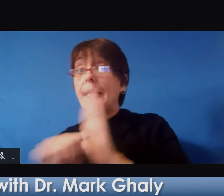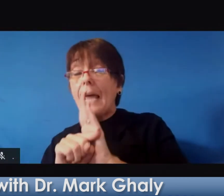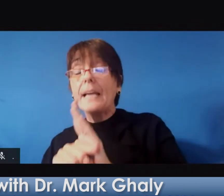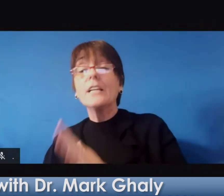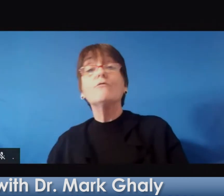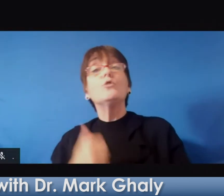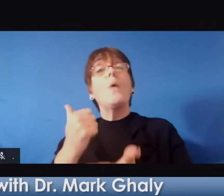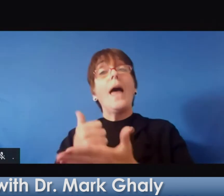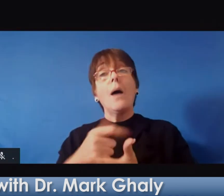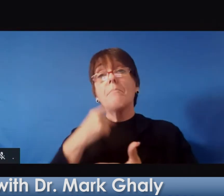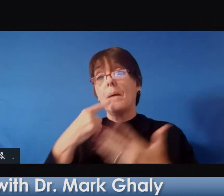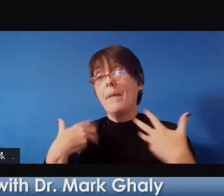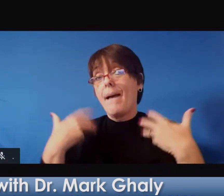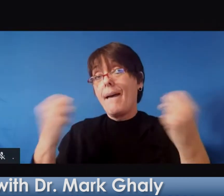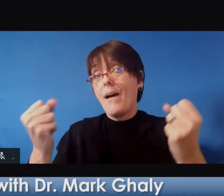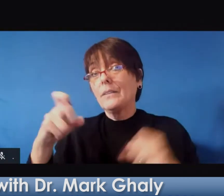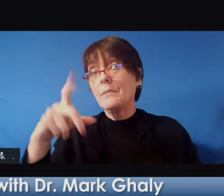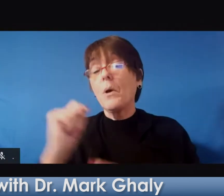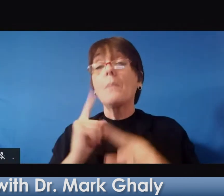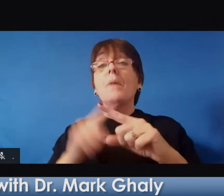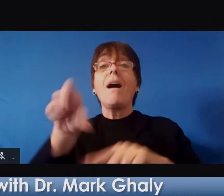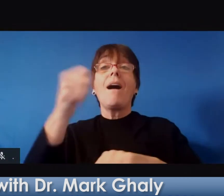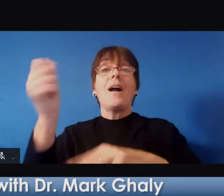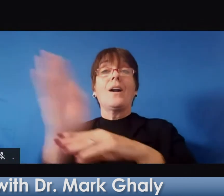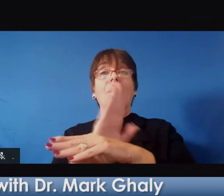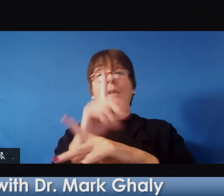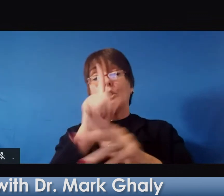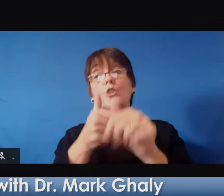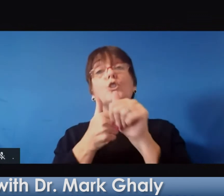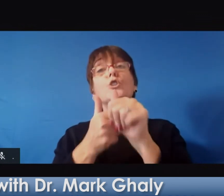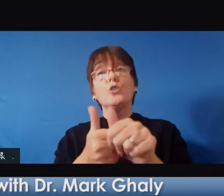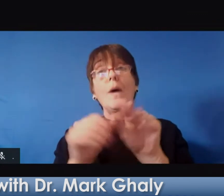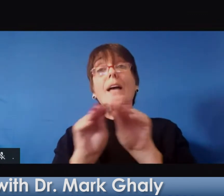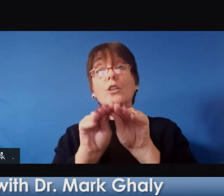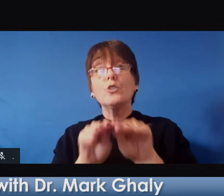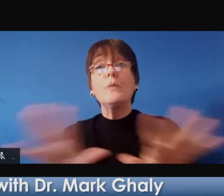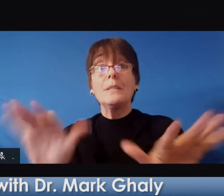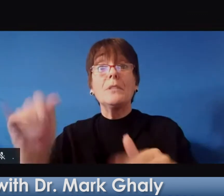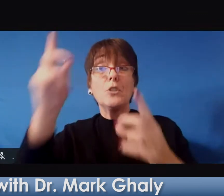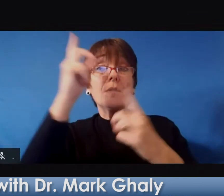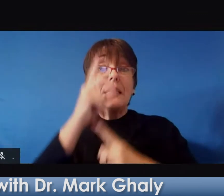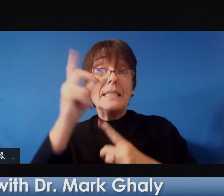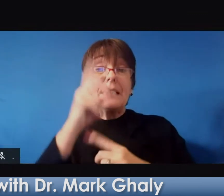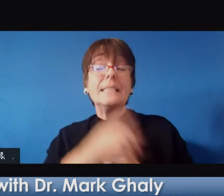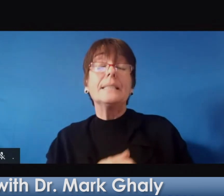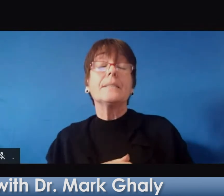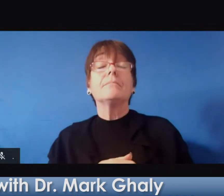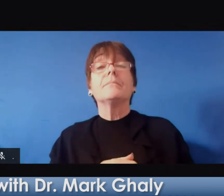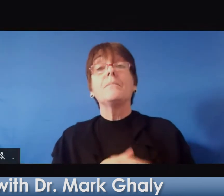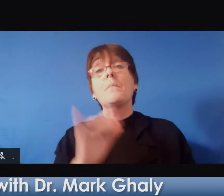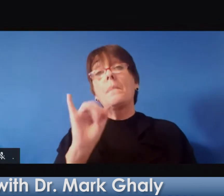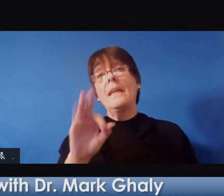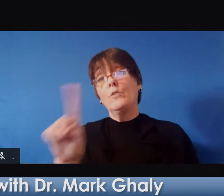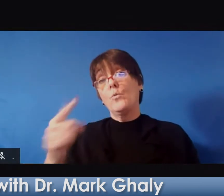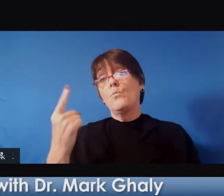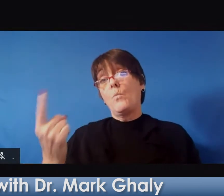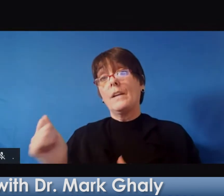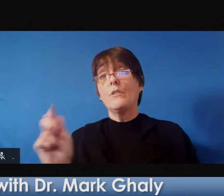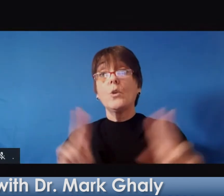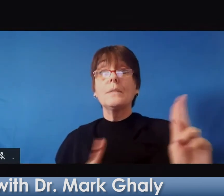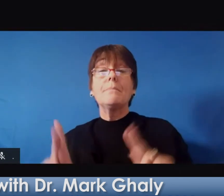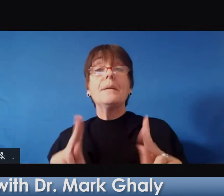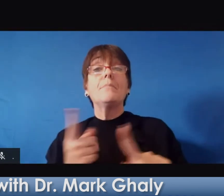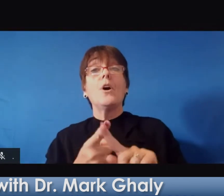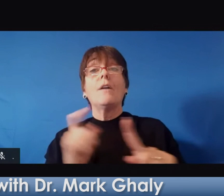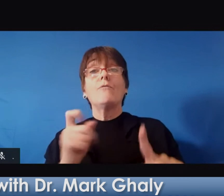health departments and other entities to track the transmission of disease. And I would say that if you're one of those individuals from